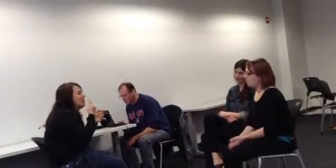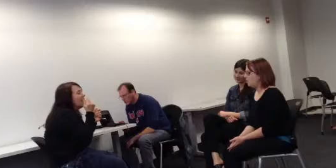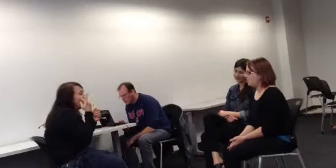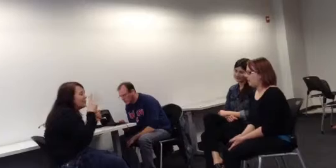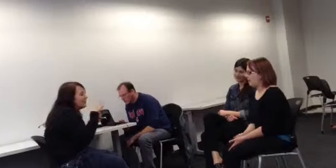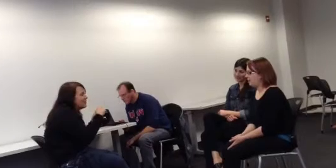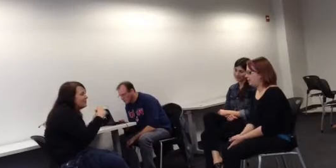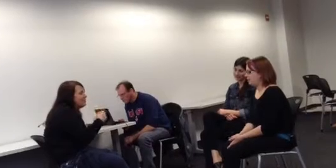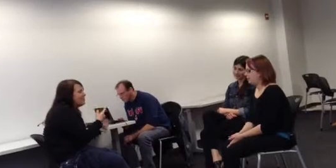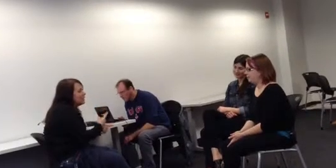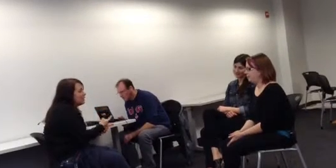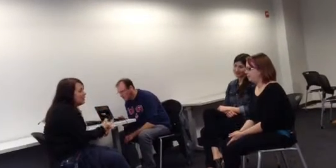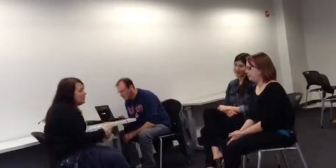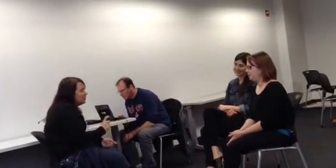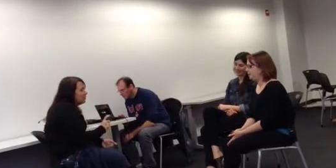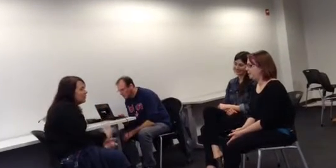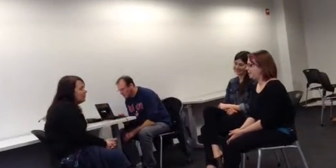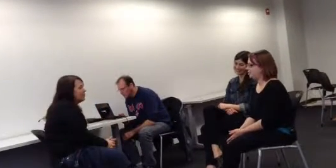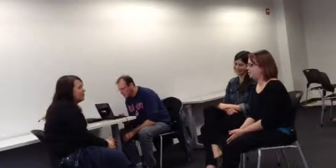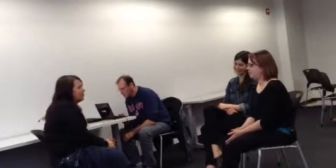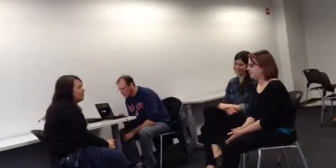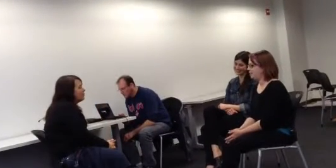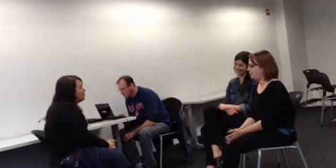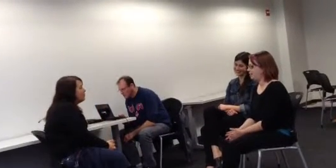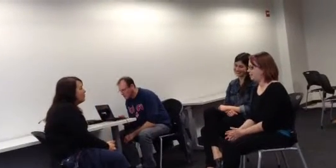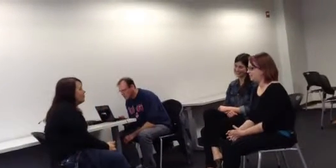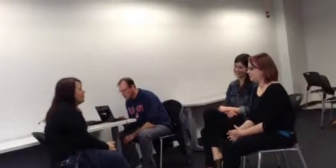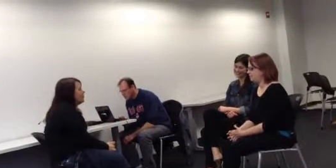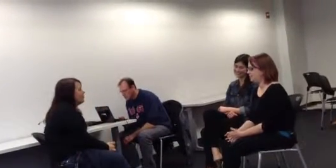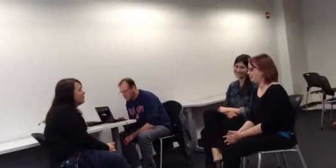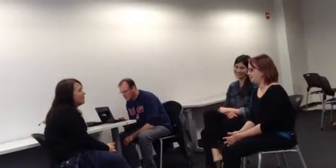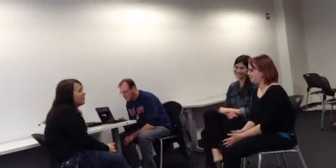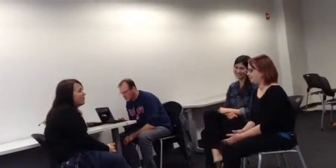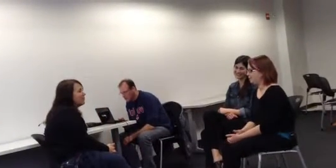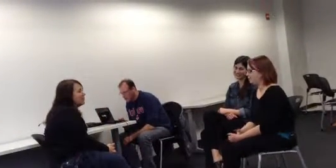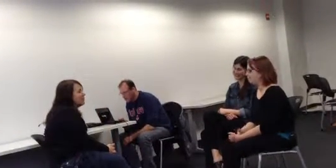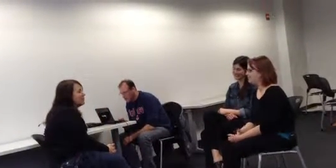Oh yeah, he would lip read. Yeah. You could catch it, but he missed it if you put your books over your mouth.